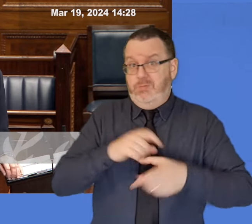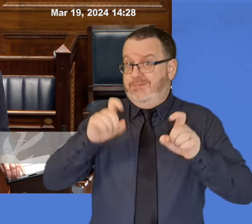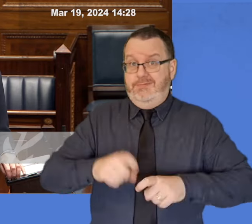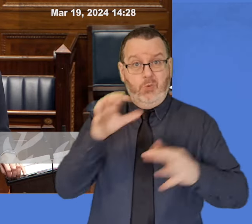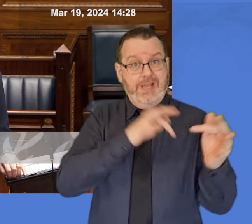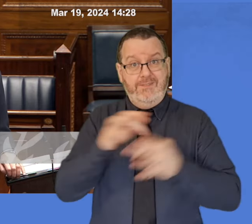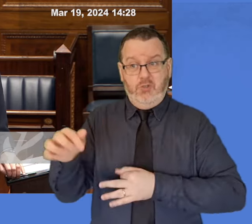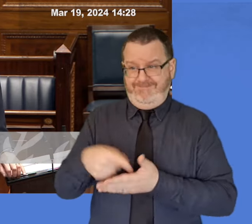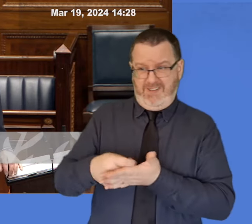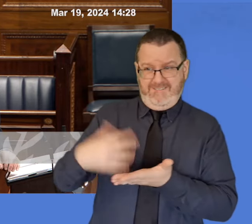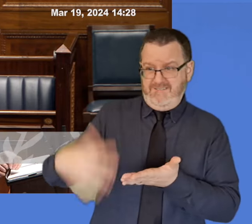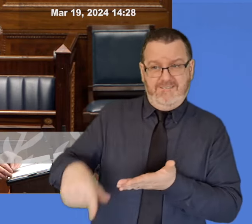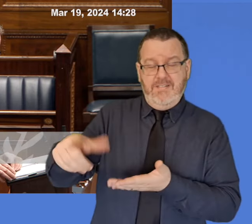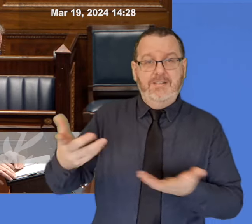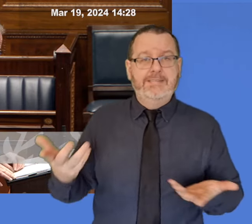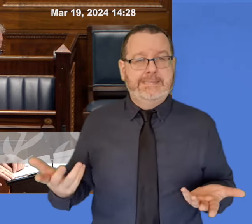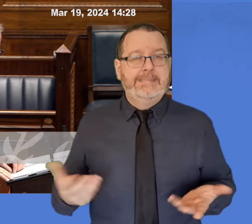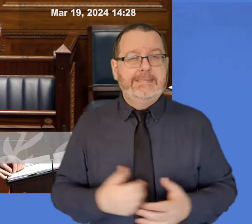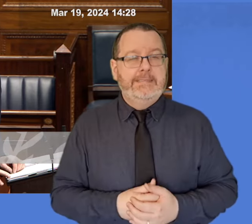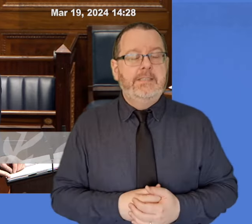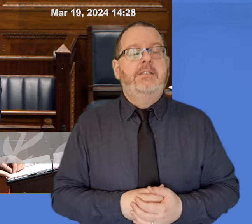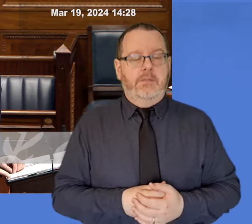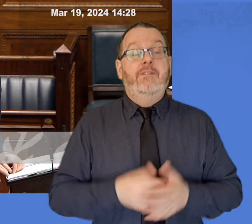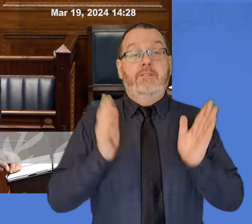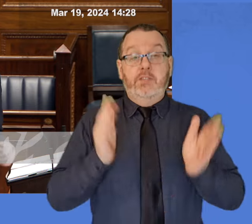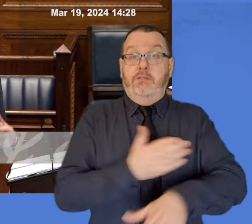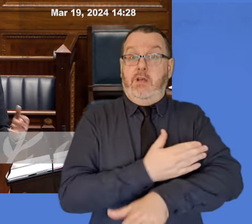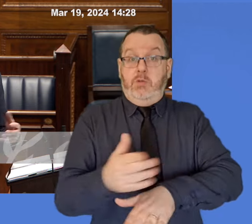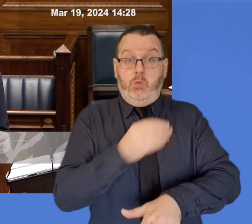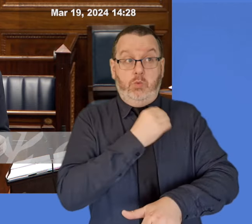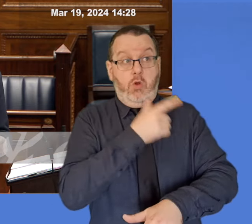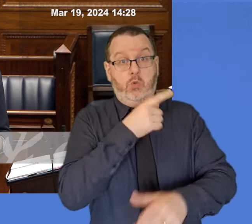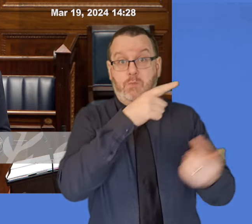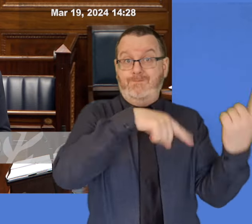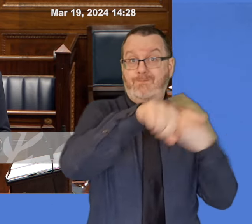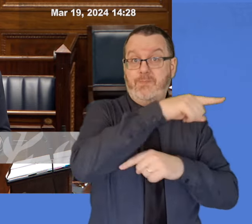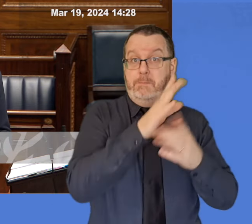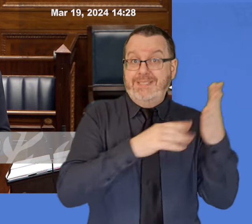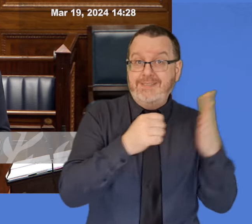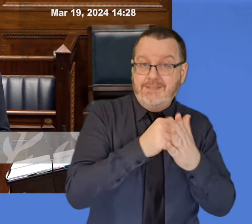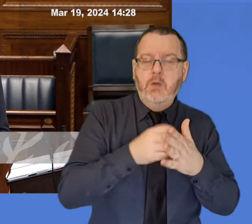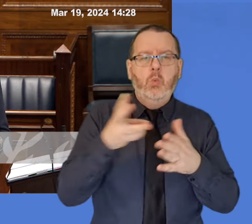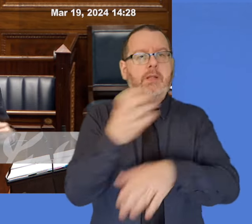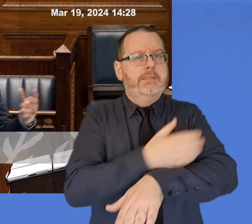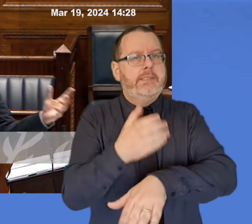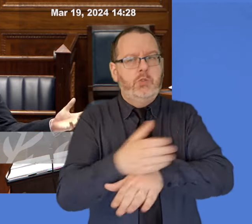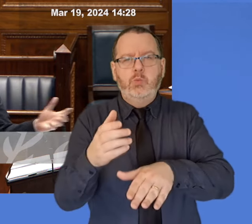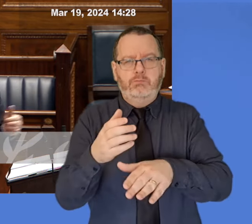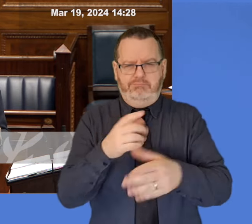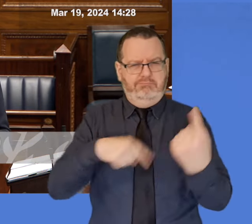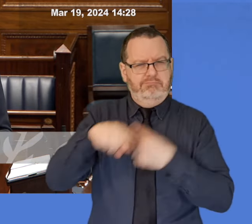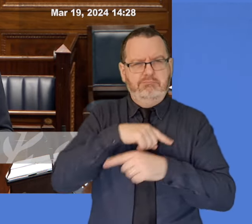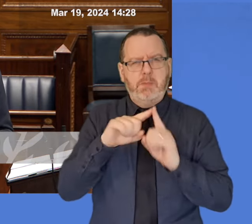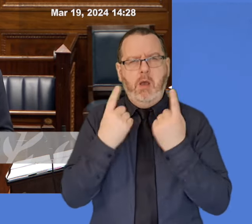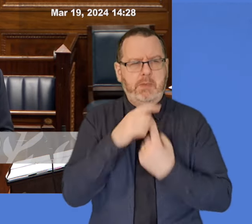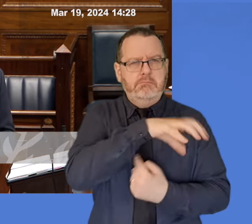family. In terms of the resources available to them. So we've already begun discussion and dialogue with people in that regard, and we will